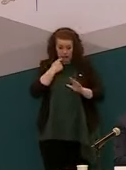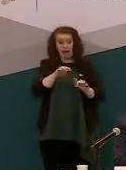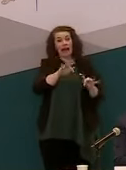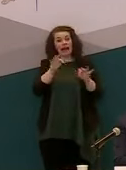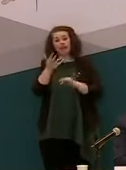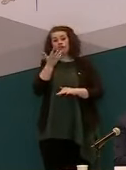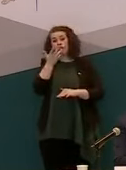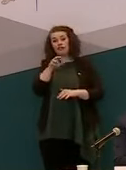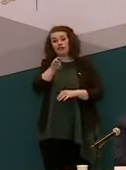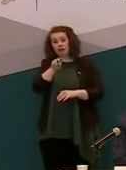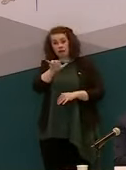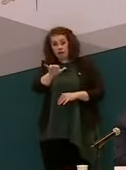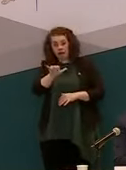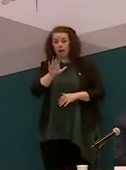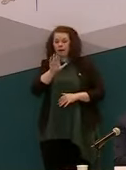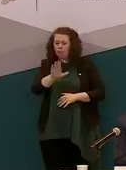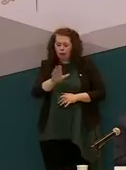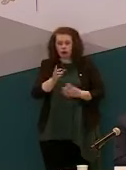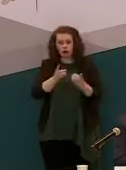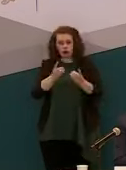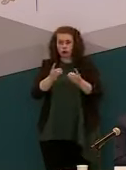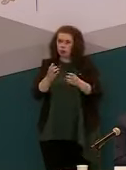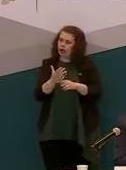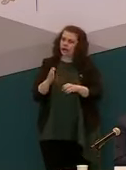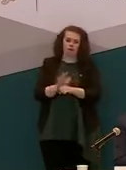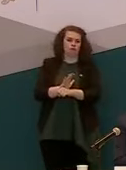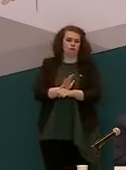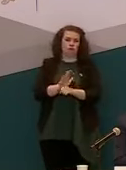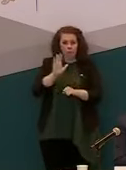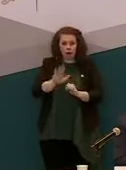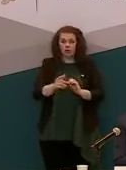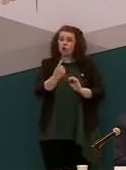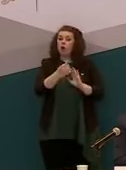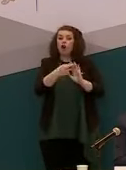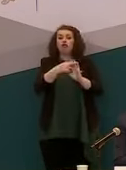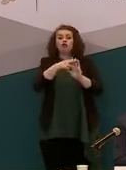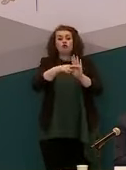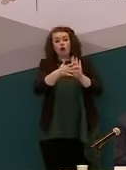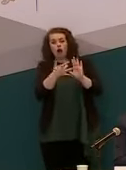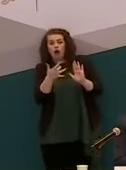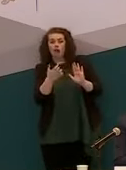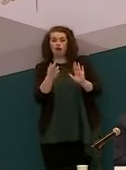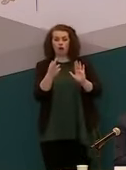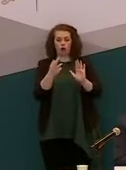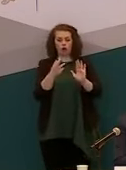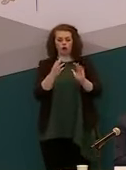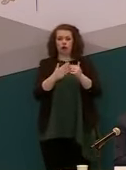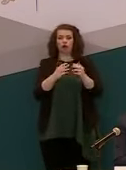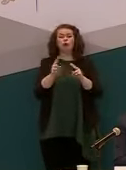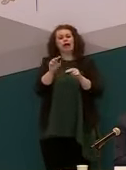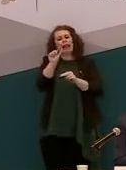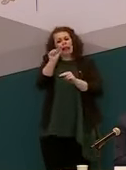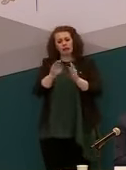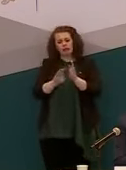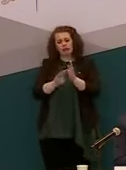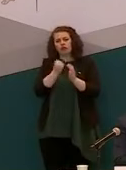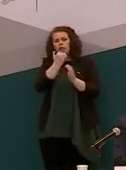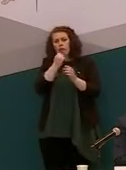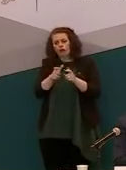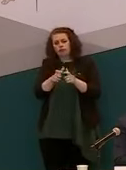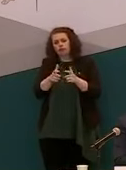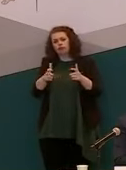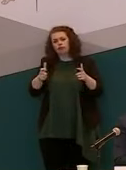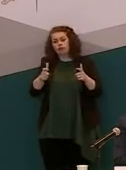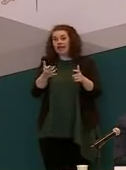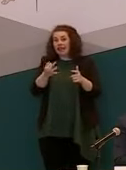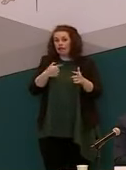May has to be approached exceptionally carefully. We can manage a modest rise in cases if it's